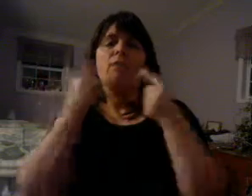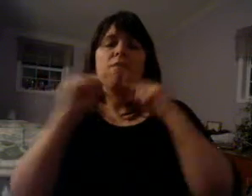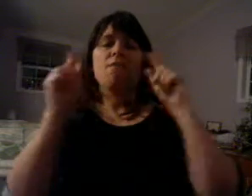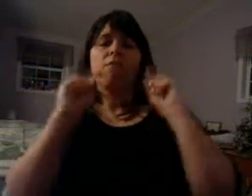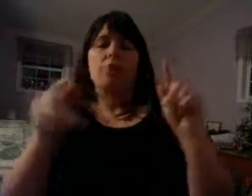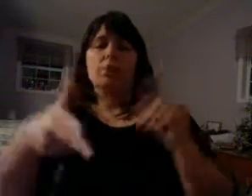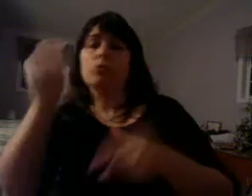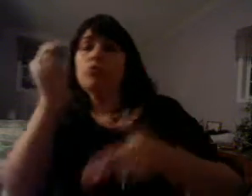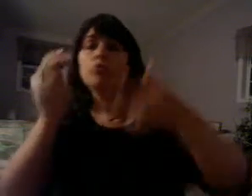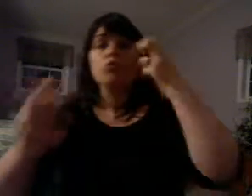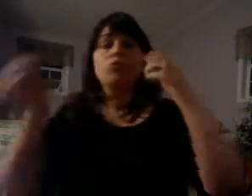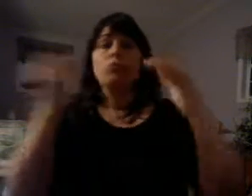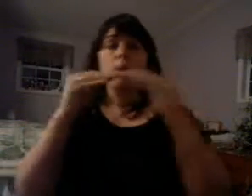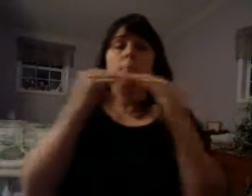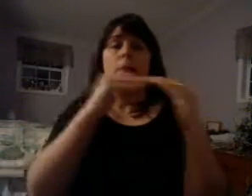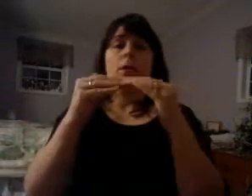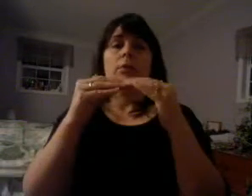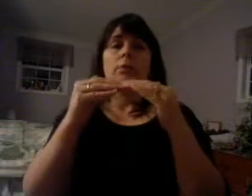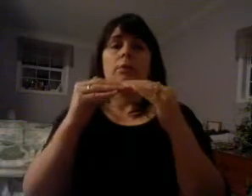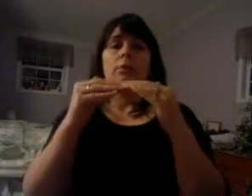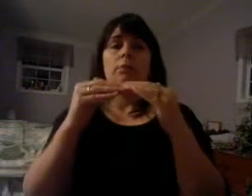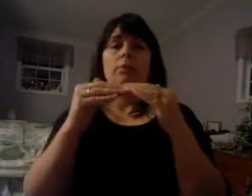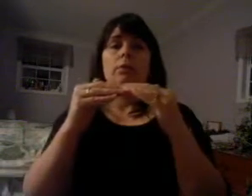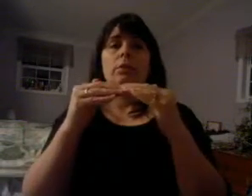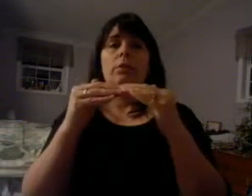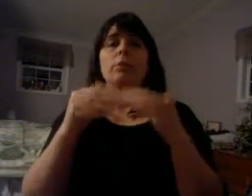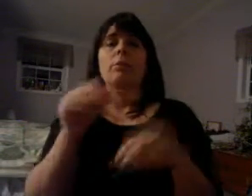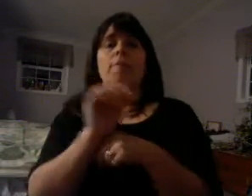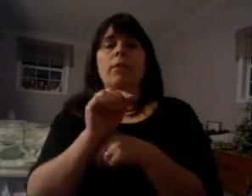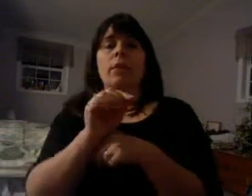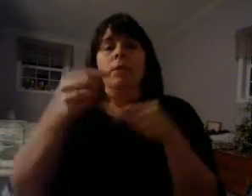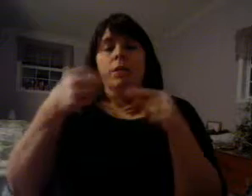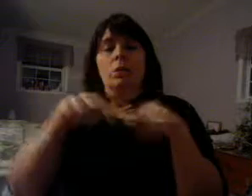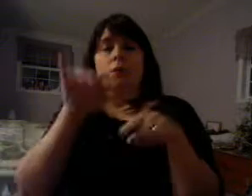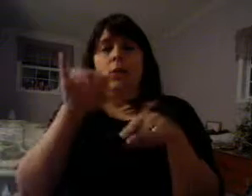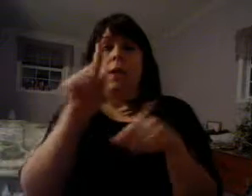men, and in about 1 minute, 35 rounds were fired, 35 bullets.